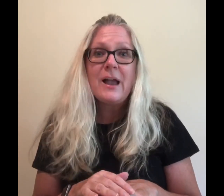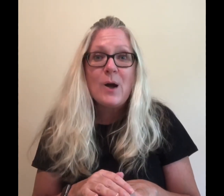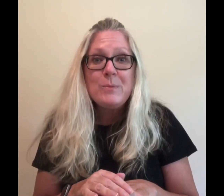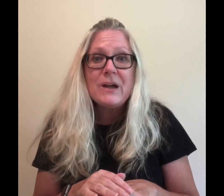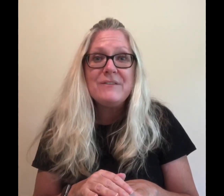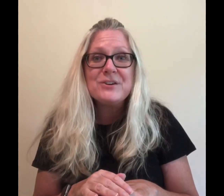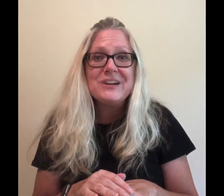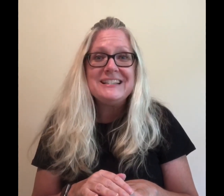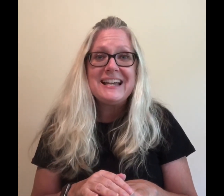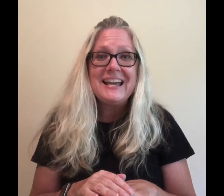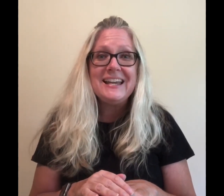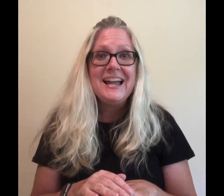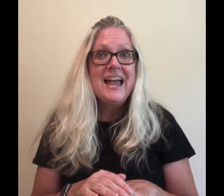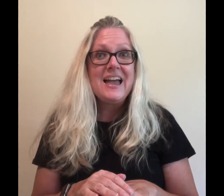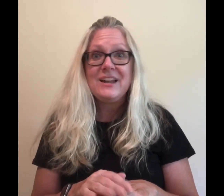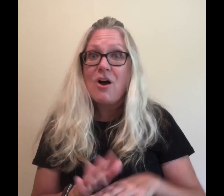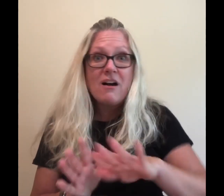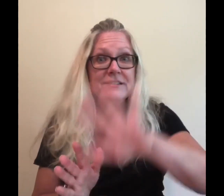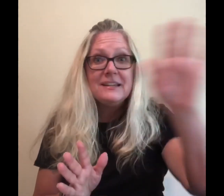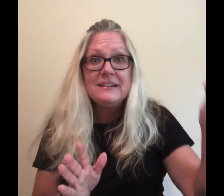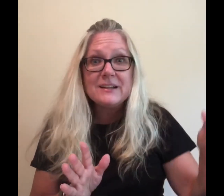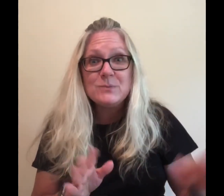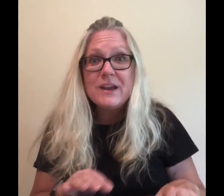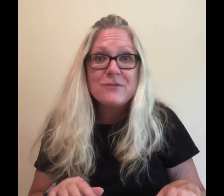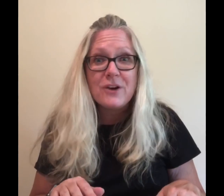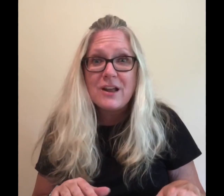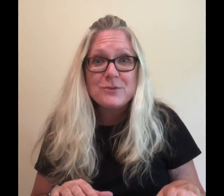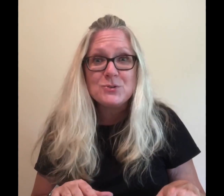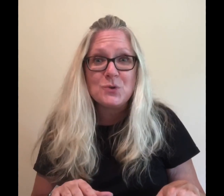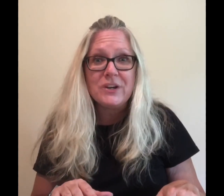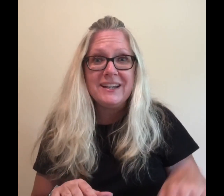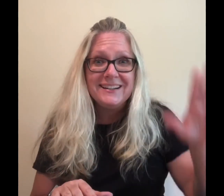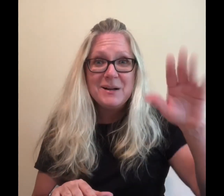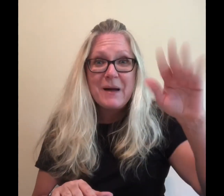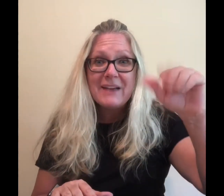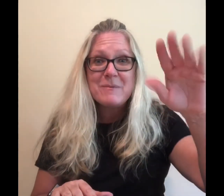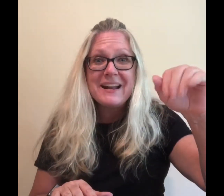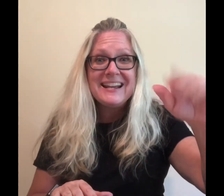hope you have a great day, and I'll see you next week for another story. Bye, everybody.